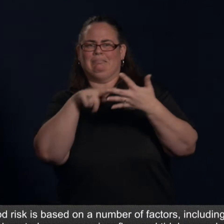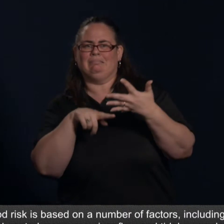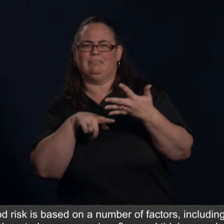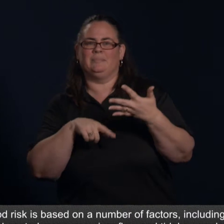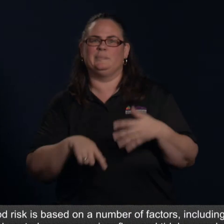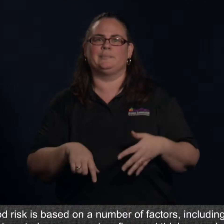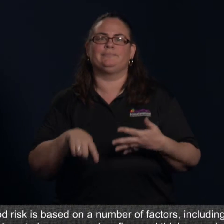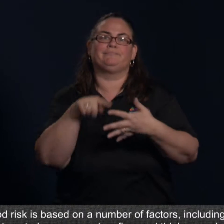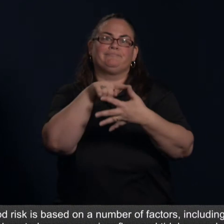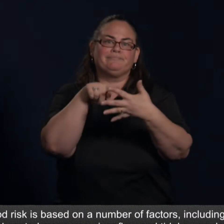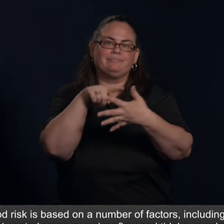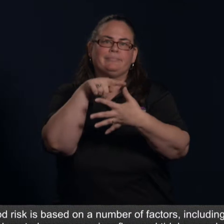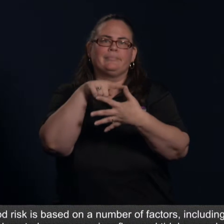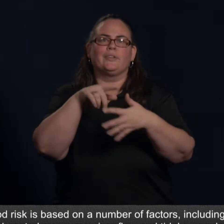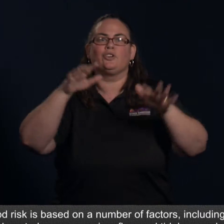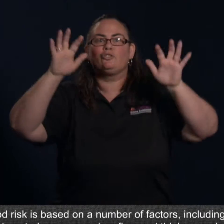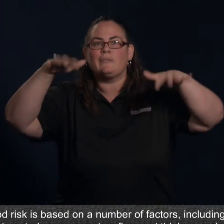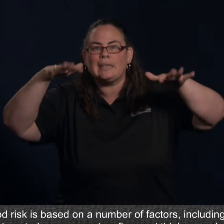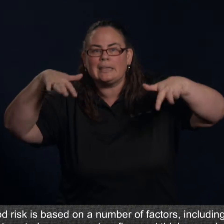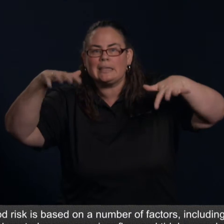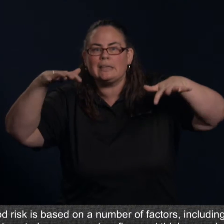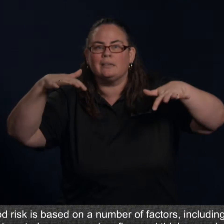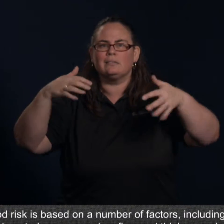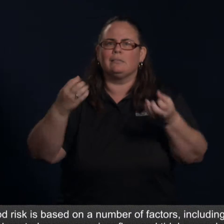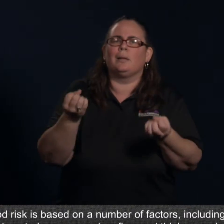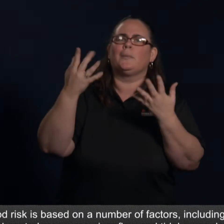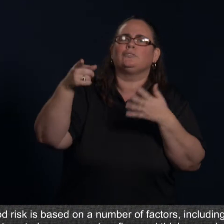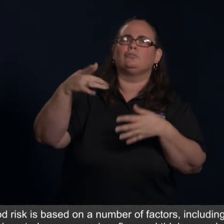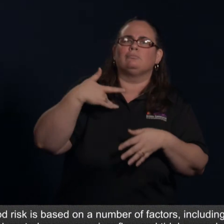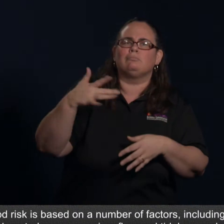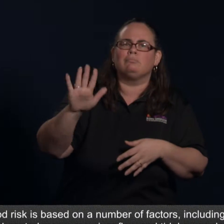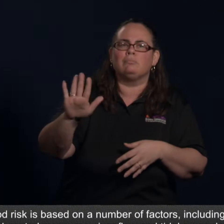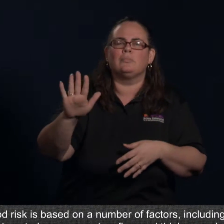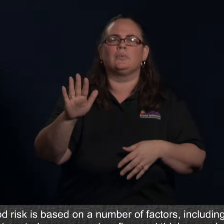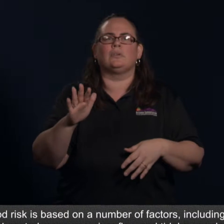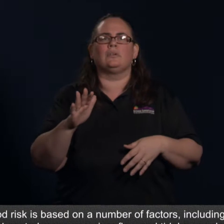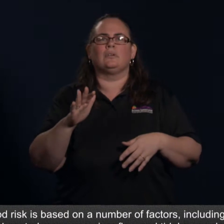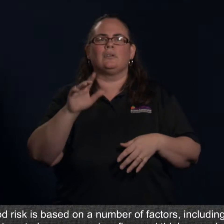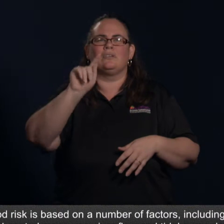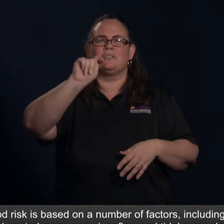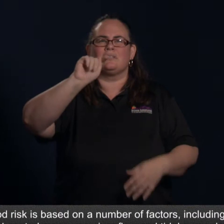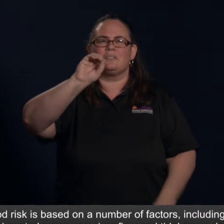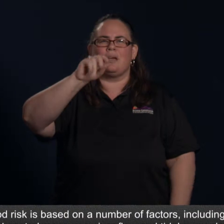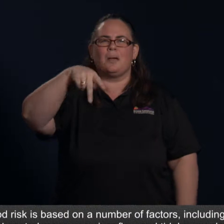Flood risk is based on a number of factors, including rainfall,